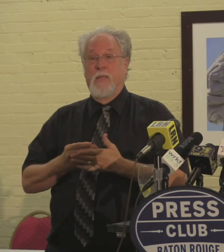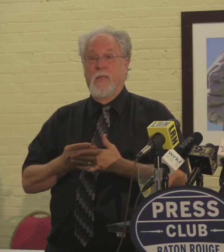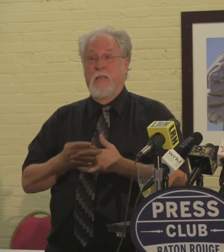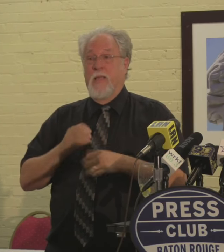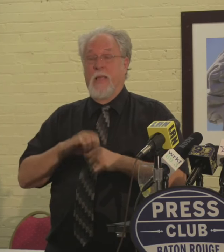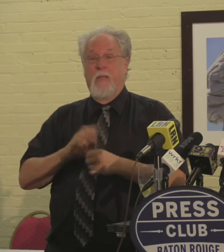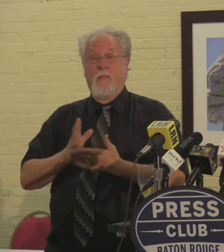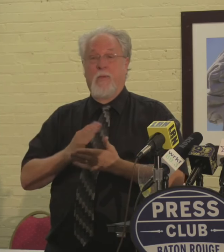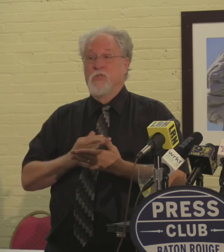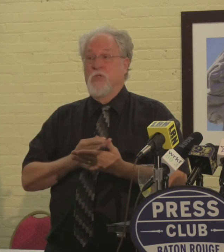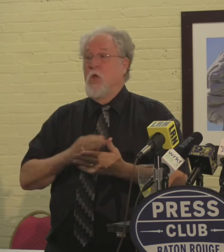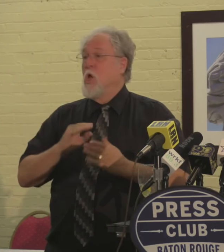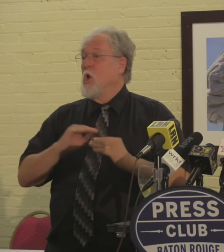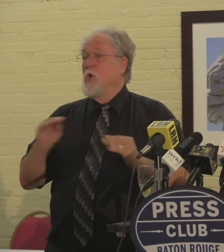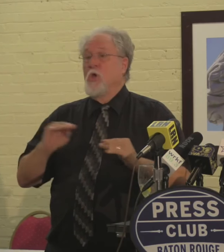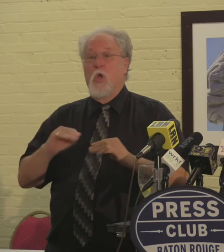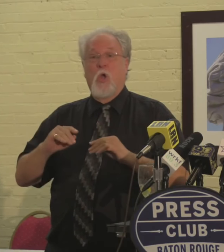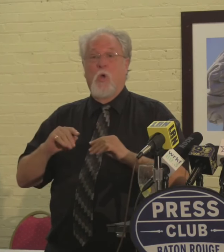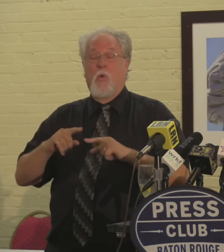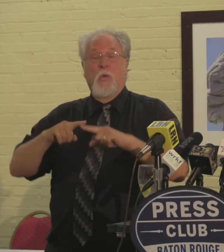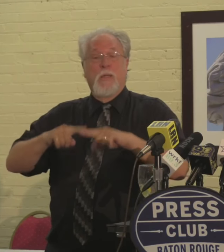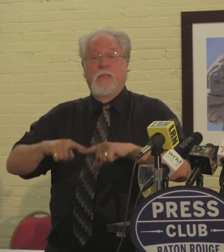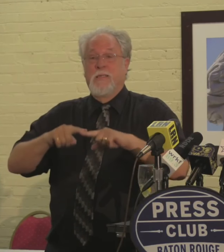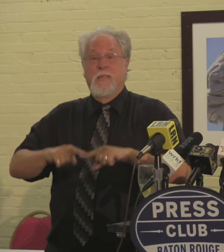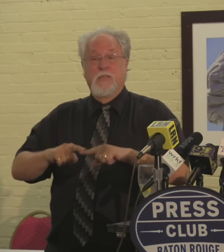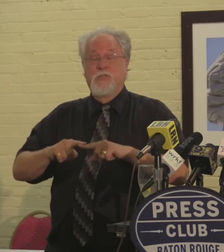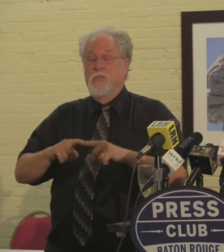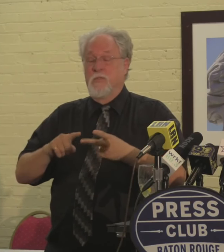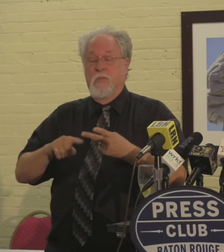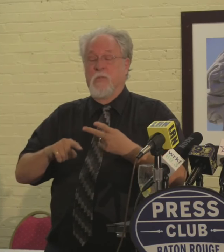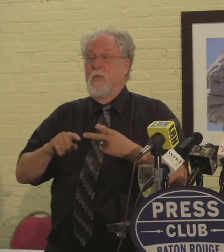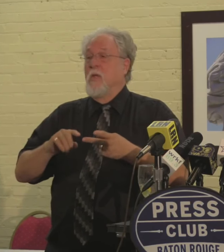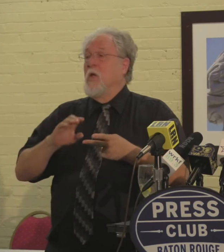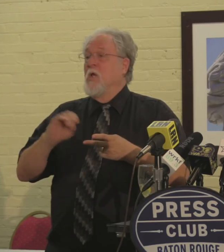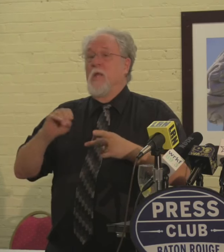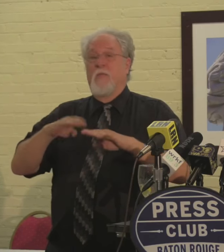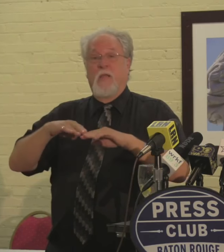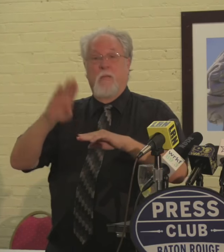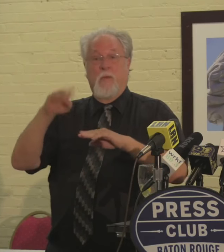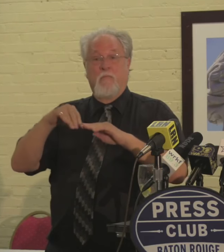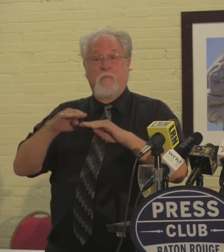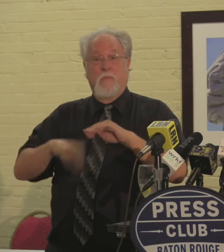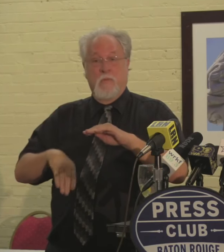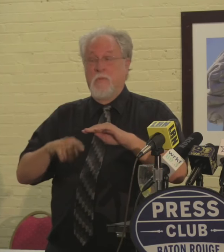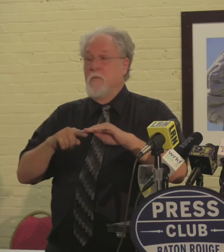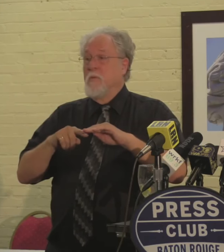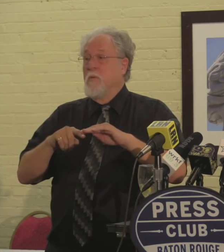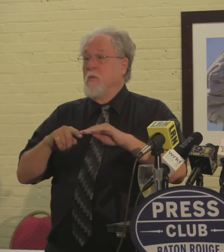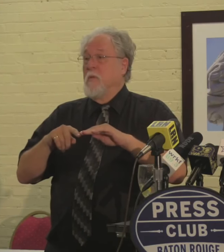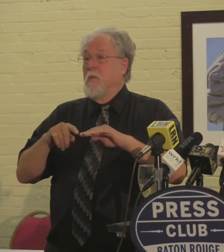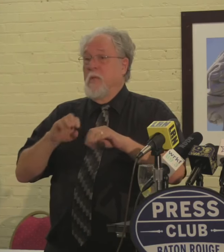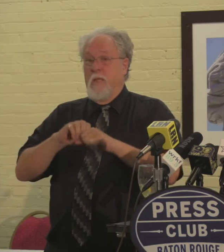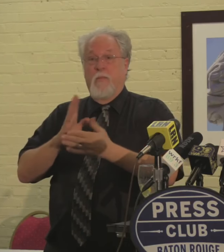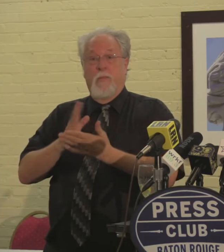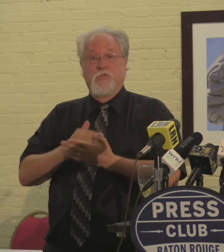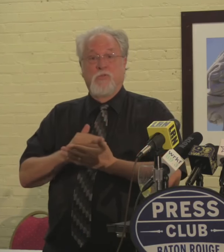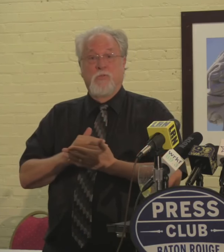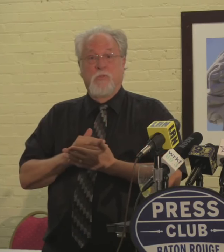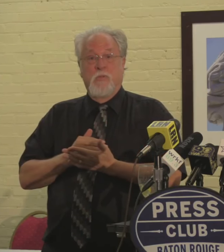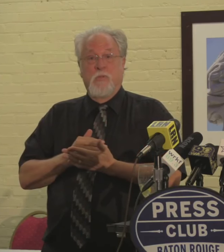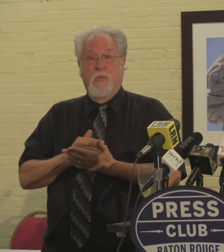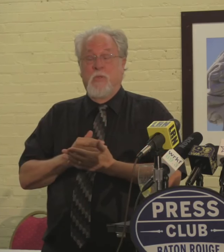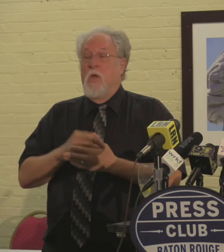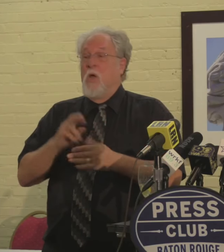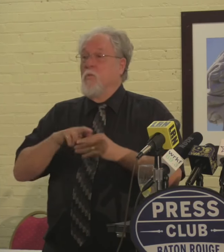the budget. There are no contingent items in the budget. There's no items above the line and below the line in the budget.